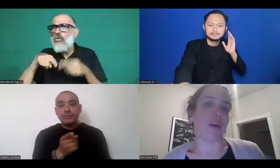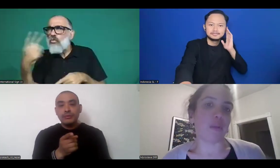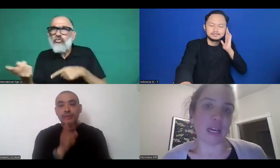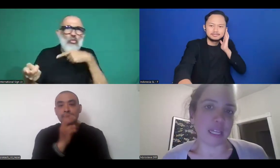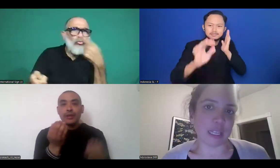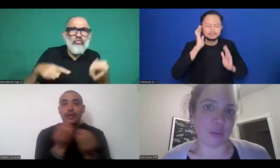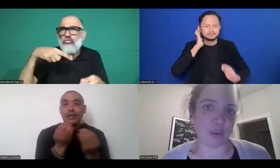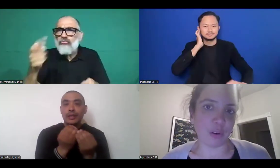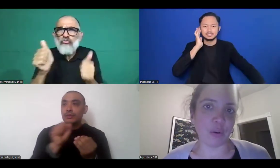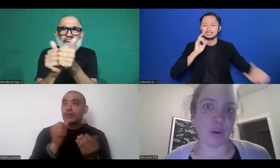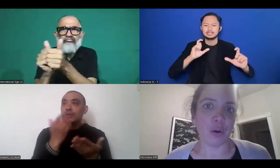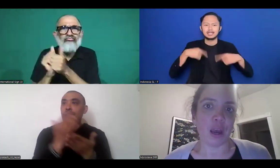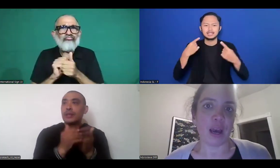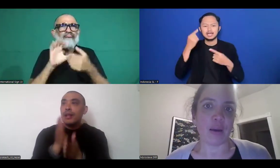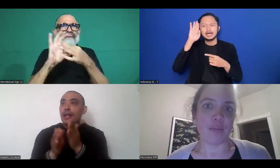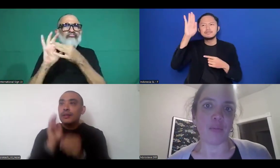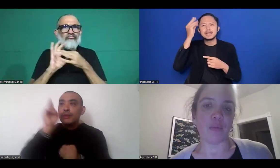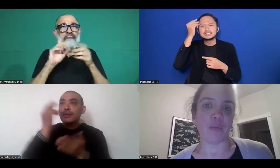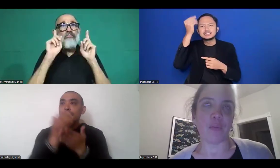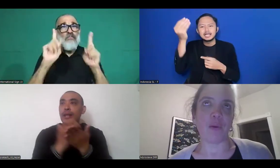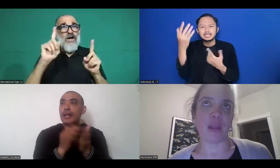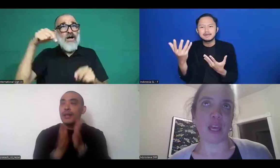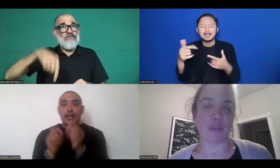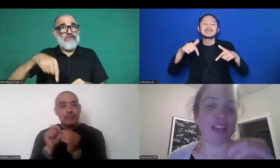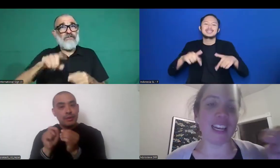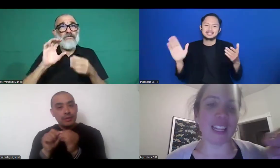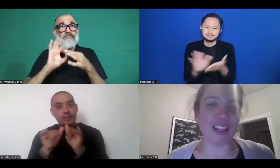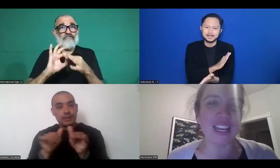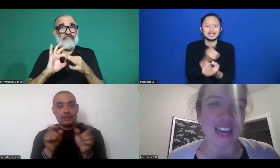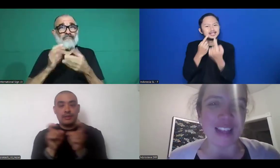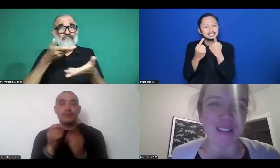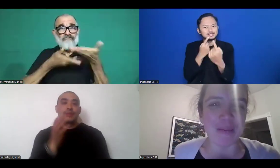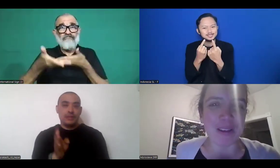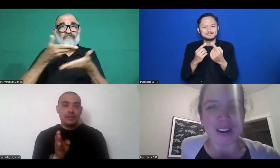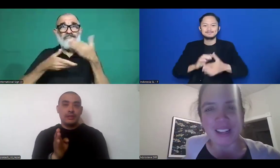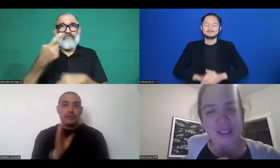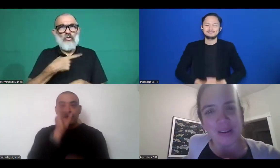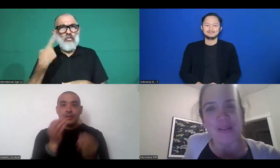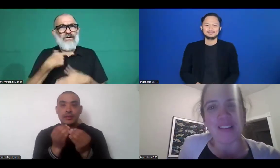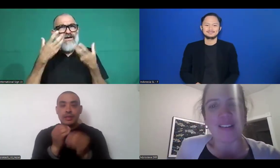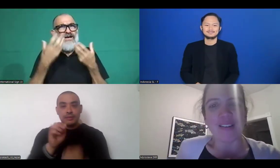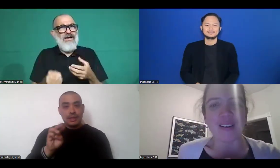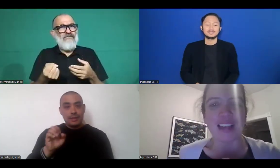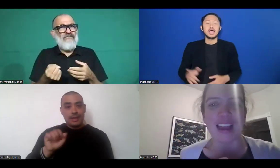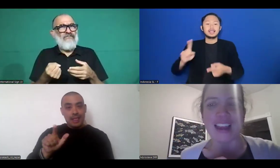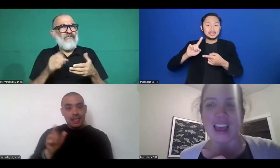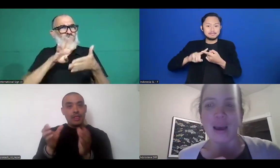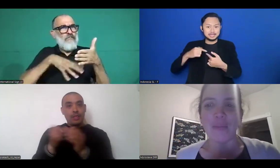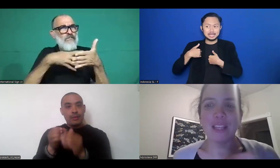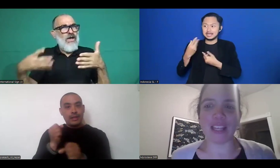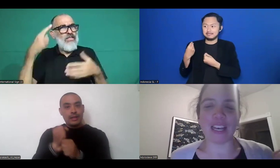how we plan things in the future. So I think particularly in the hands of the Meal colleagues, you can rest assured